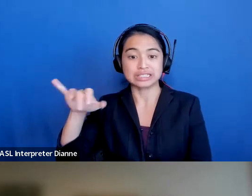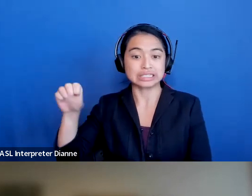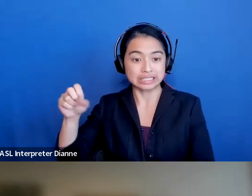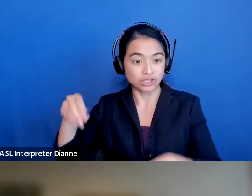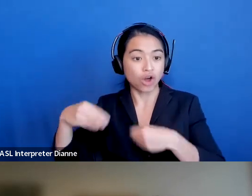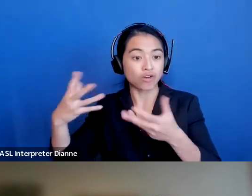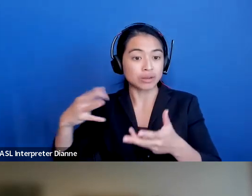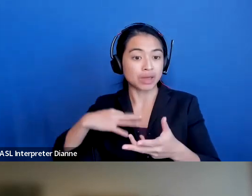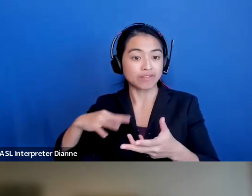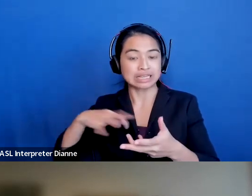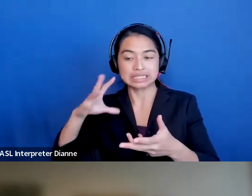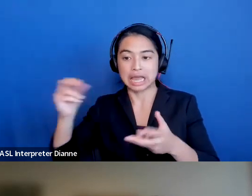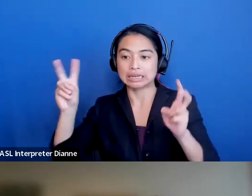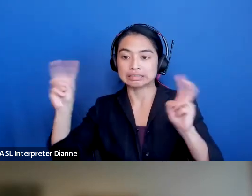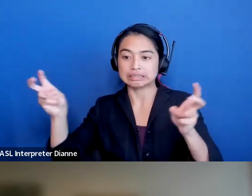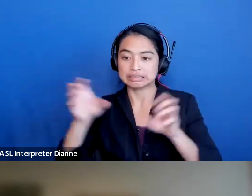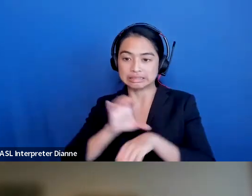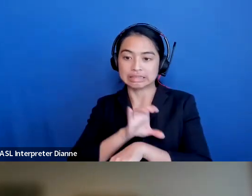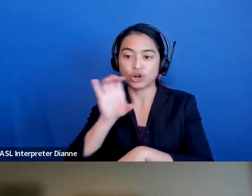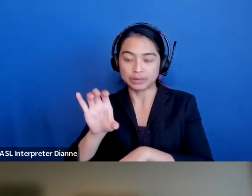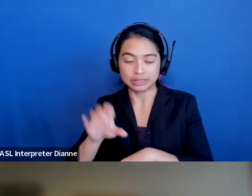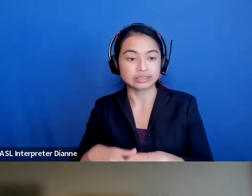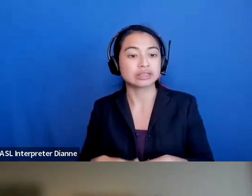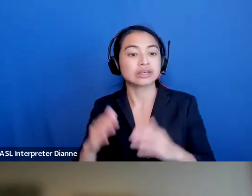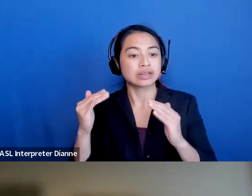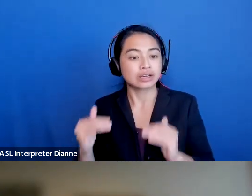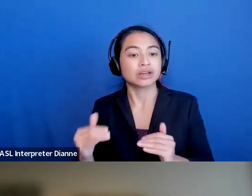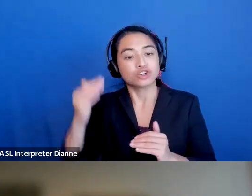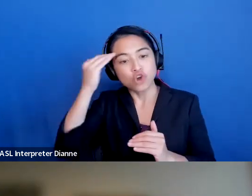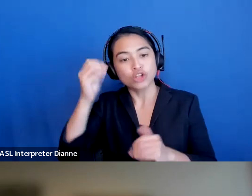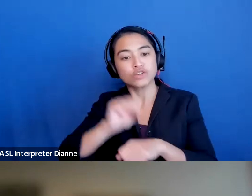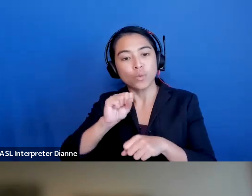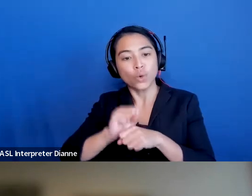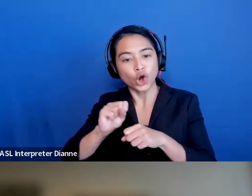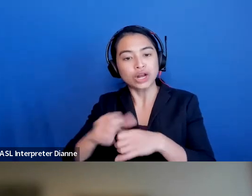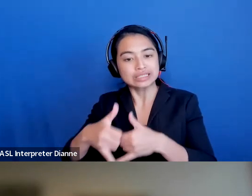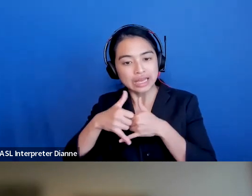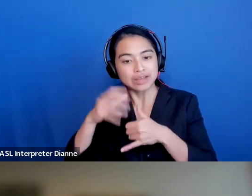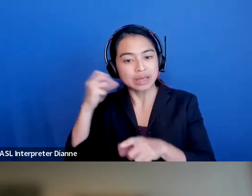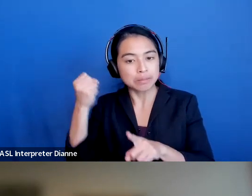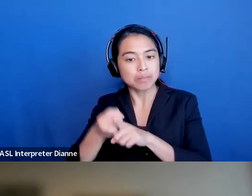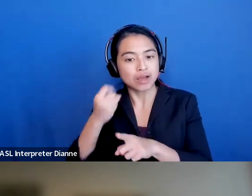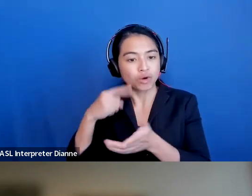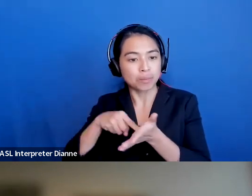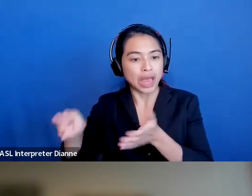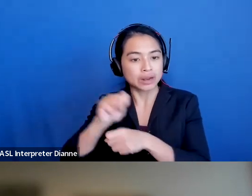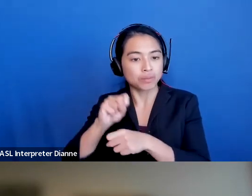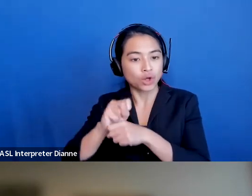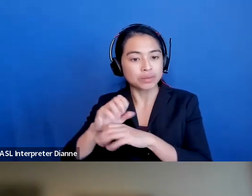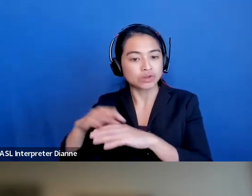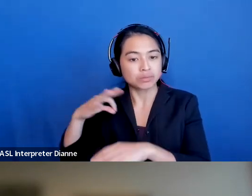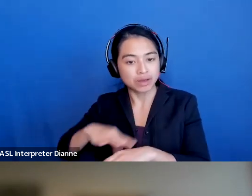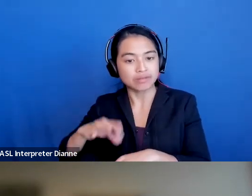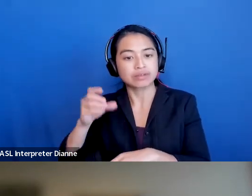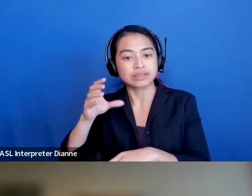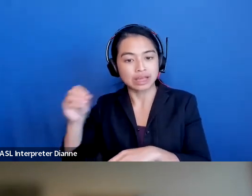and entitlements. And number 2, knowledge of work incentives and the impact of paid employment on benefits and